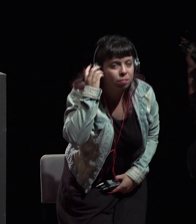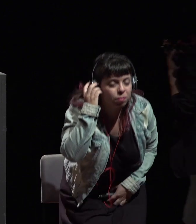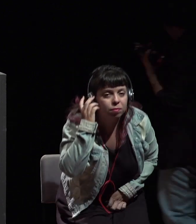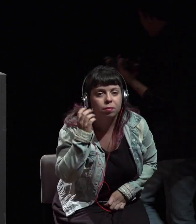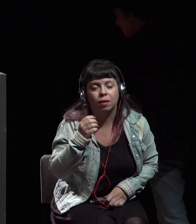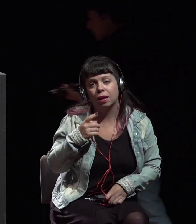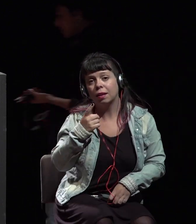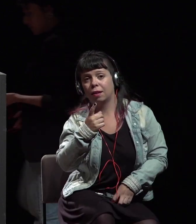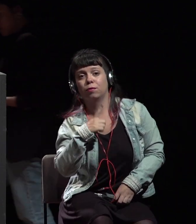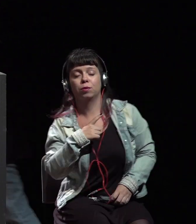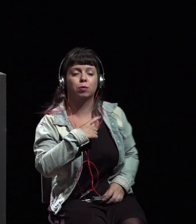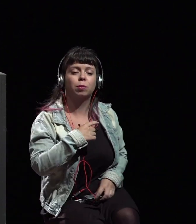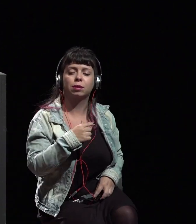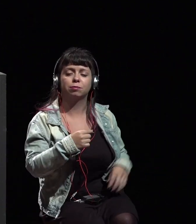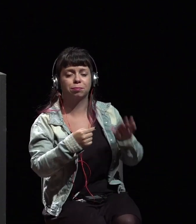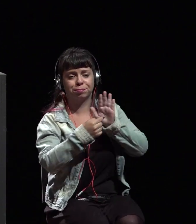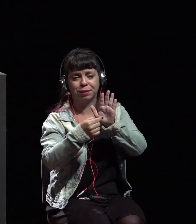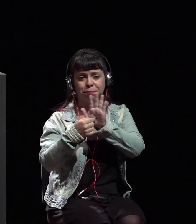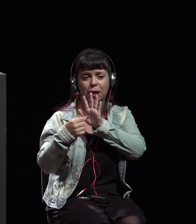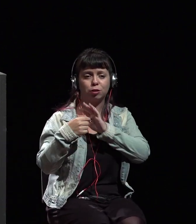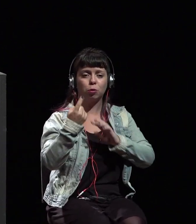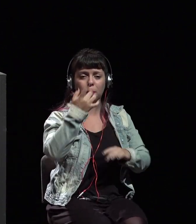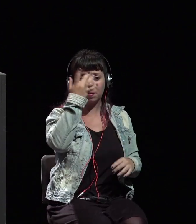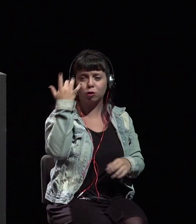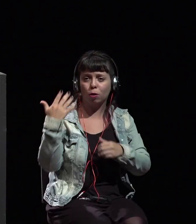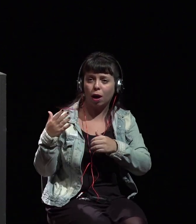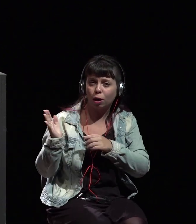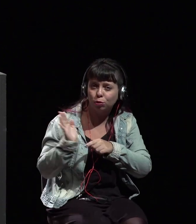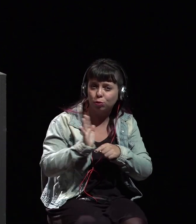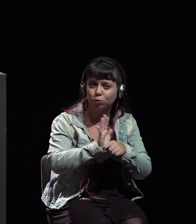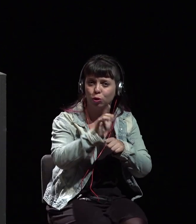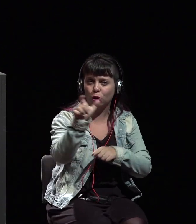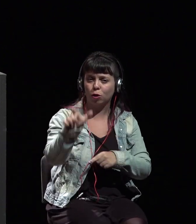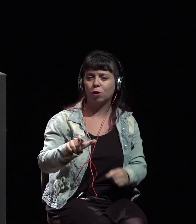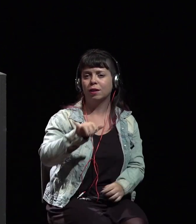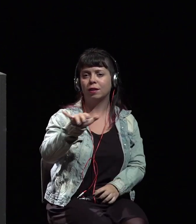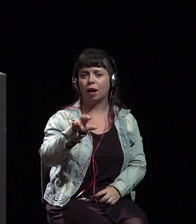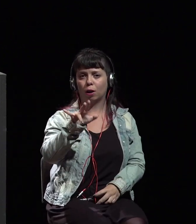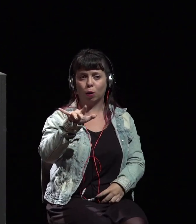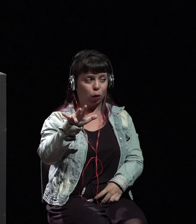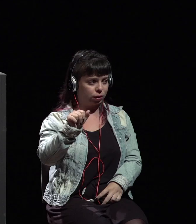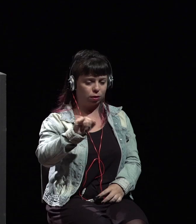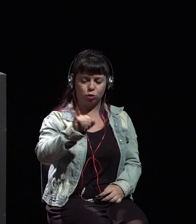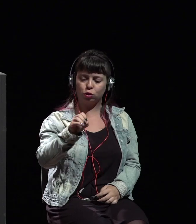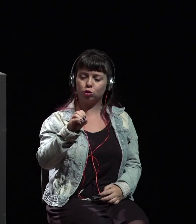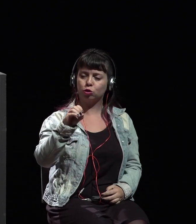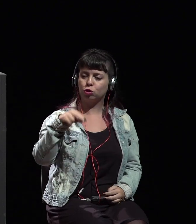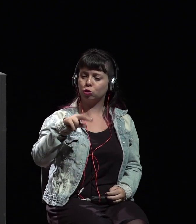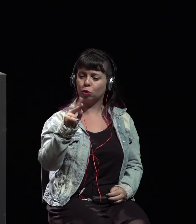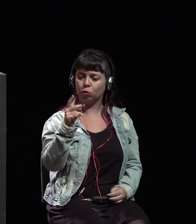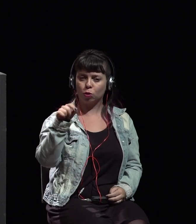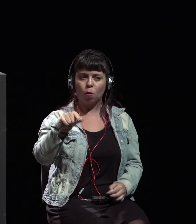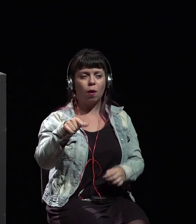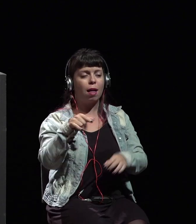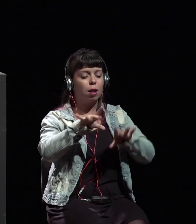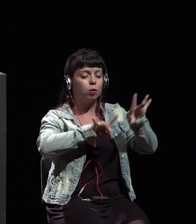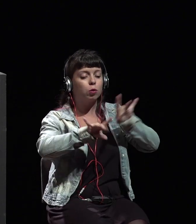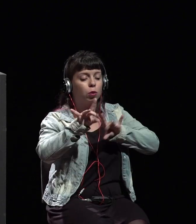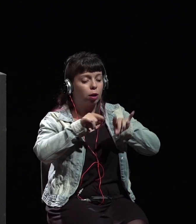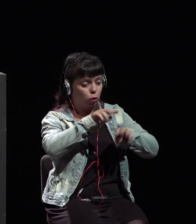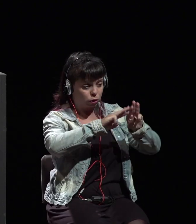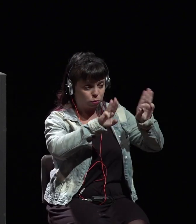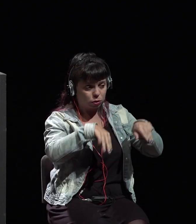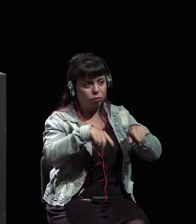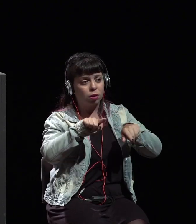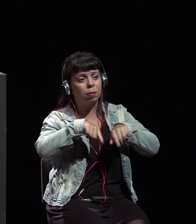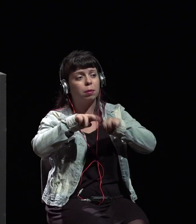arts of Hawaii at the Honolulu Museum of Art and now at the Smithsonian Asian Pacific American Center, talked about the rise of the hula dancer as an image in the 19th